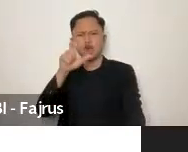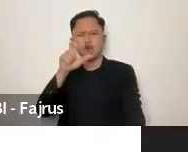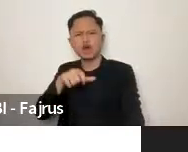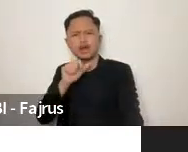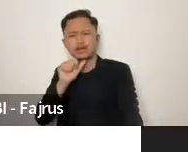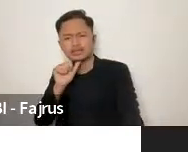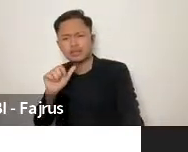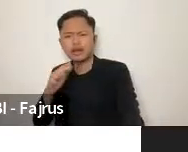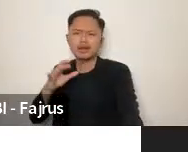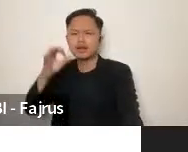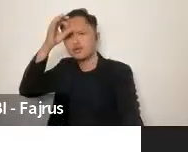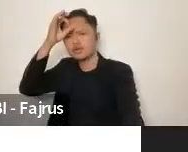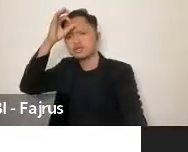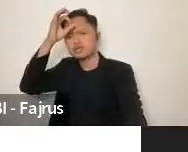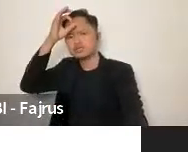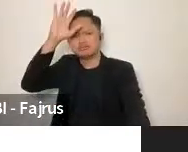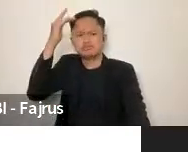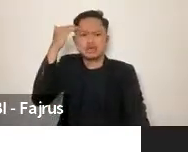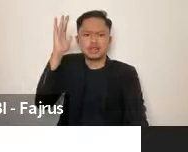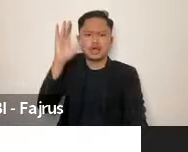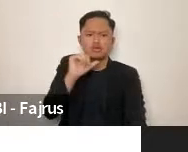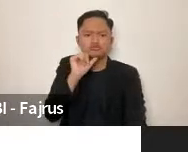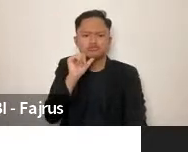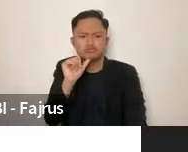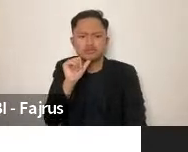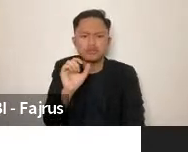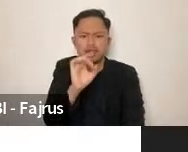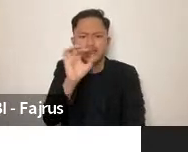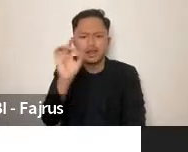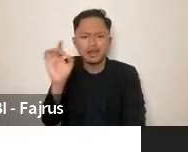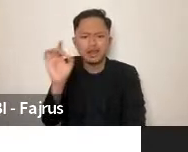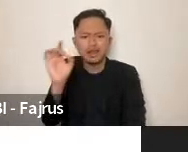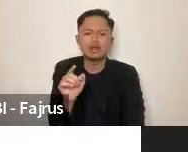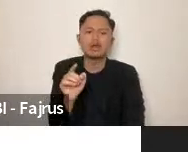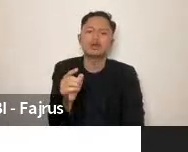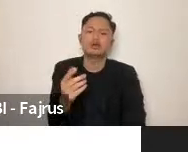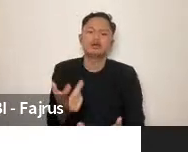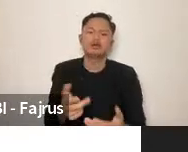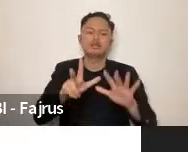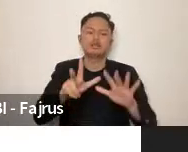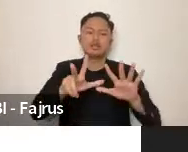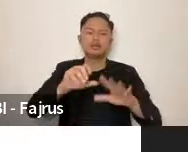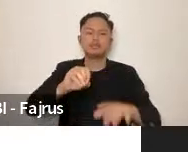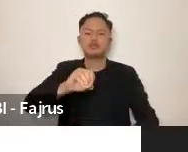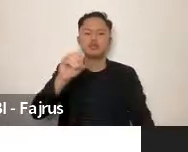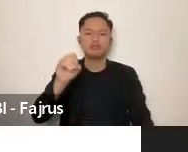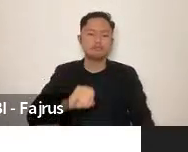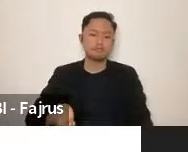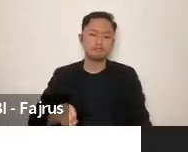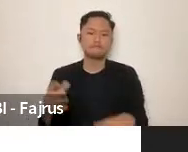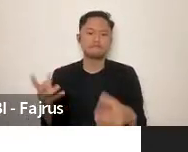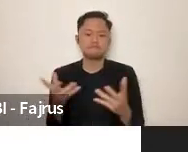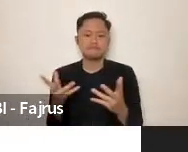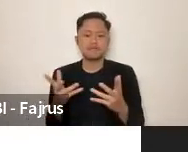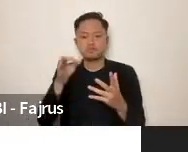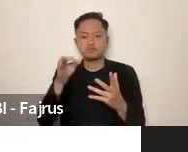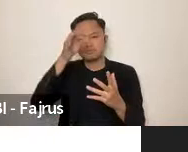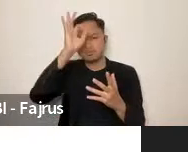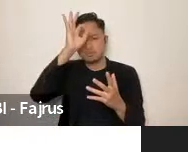sometimes act in tandem with other actors as well. 80% of incidences involve the police in some